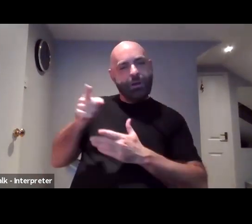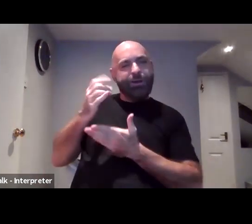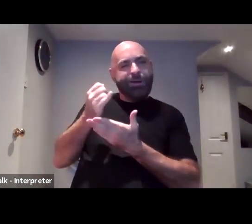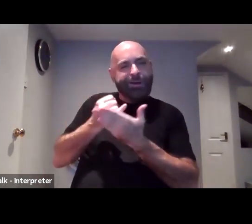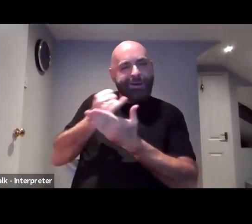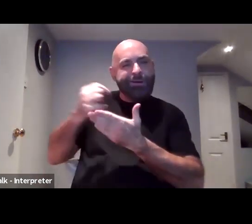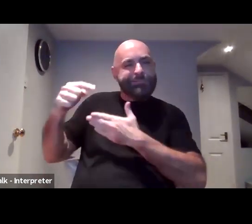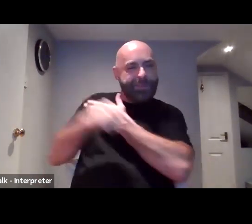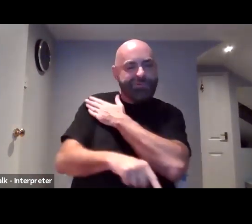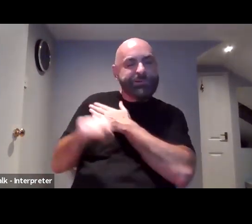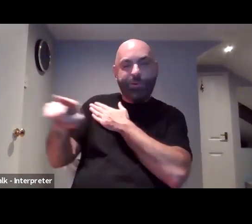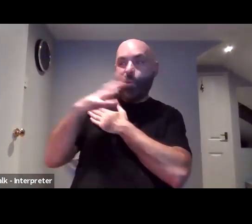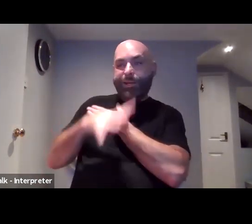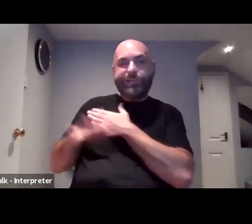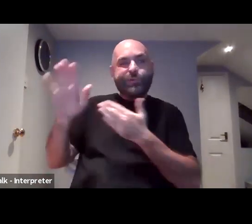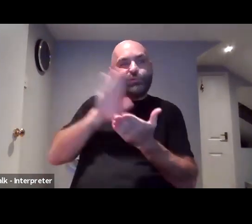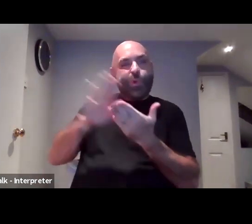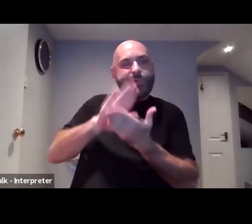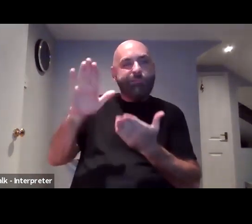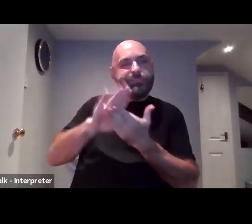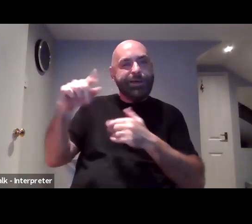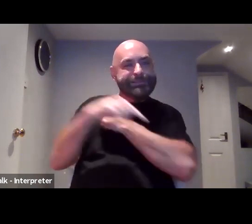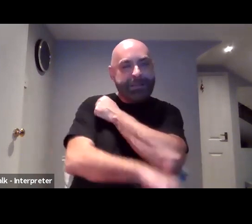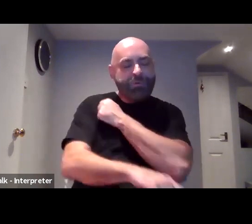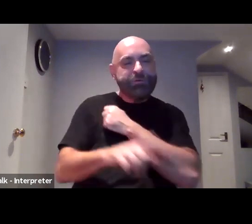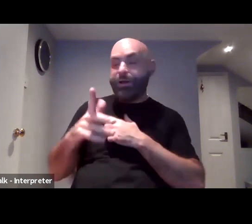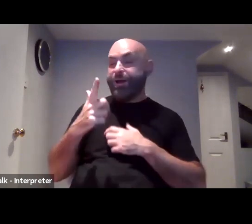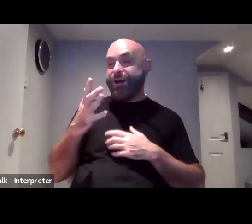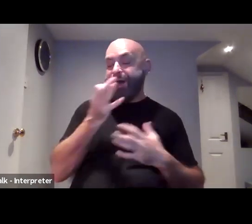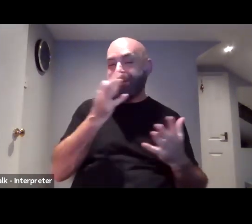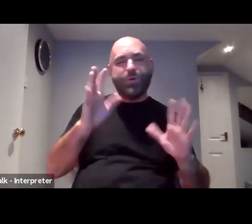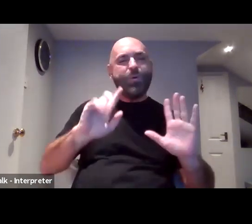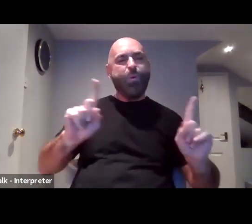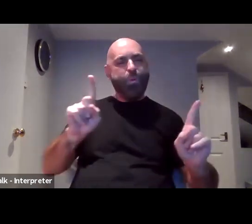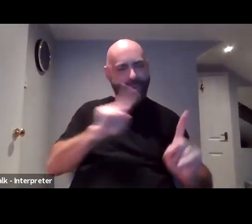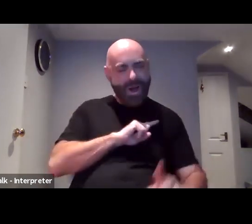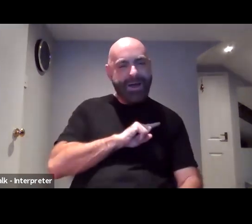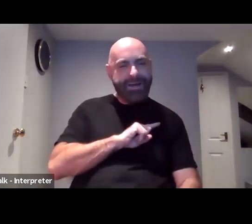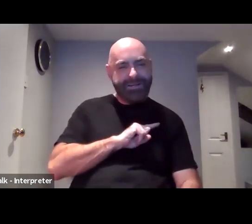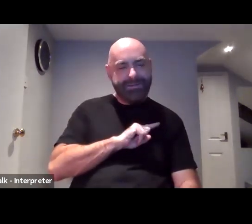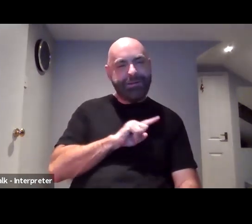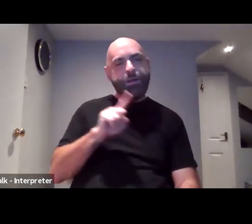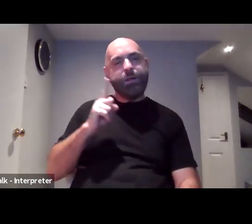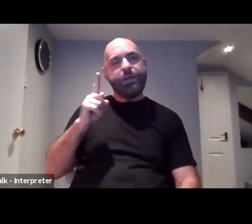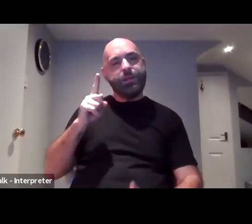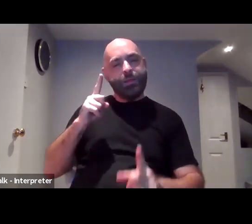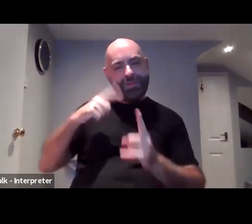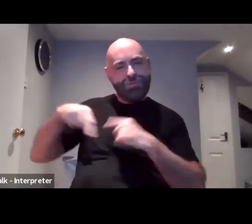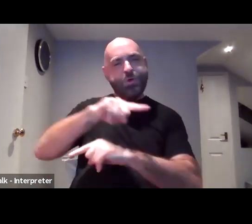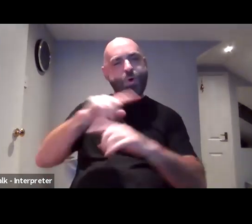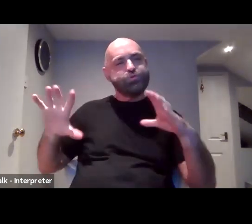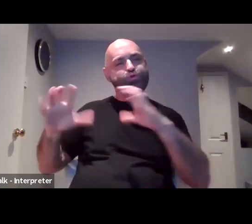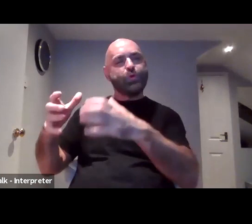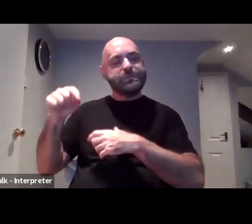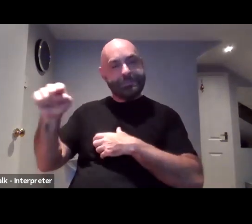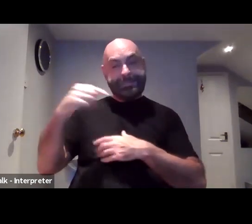deprivation, then we need to deal with the deprivation and ask ourselves why those particular